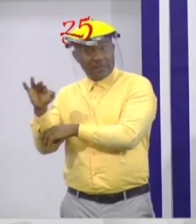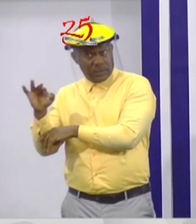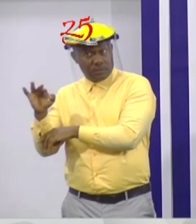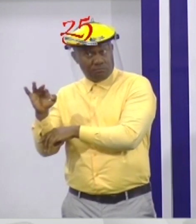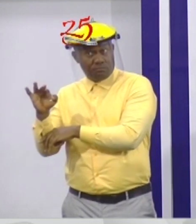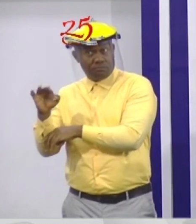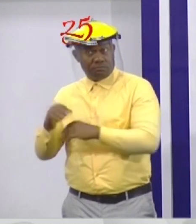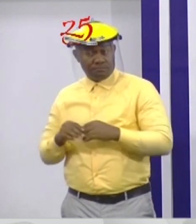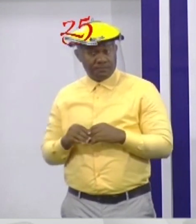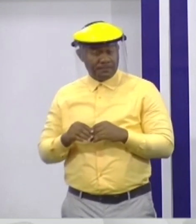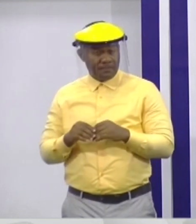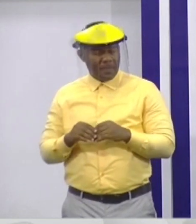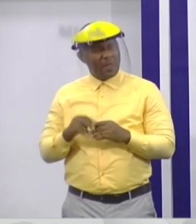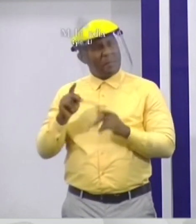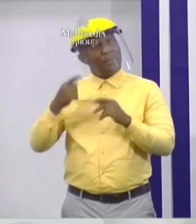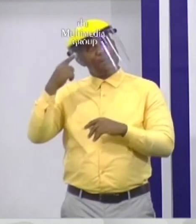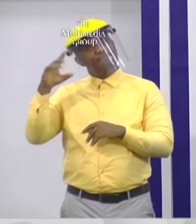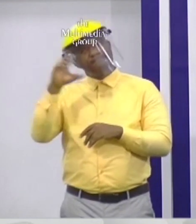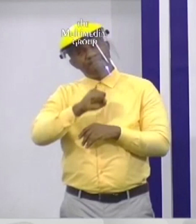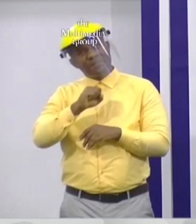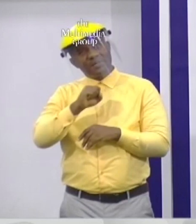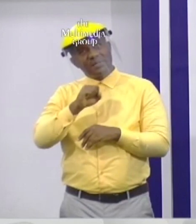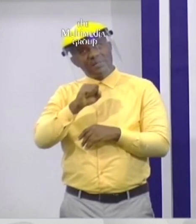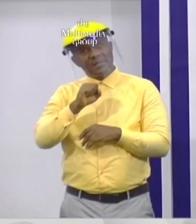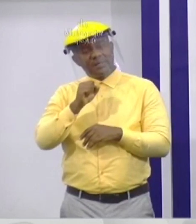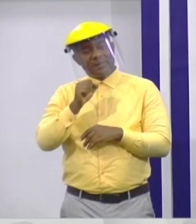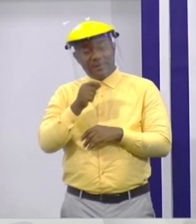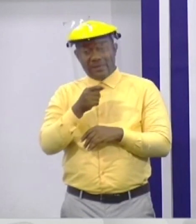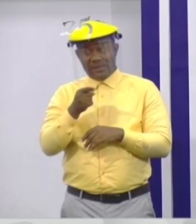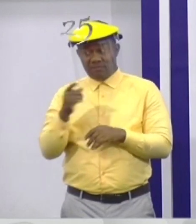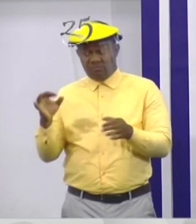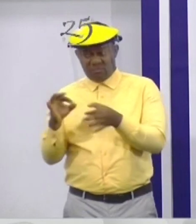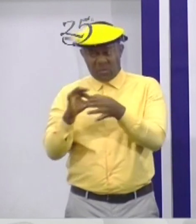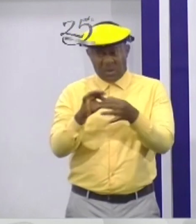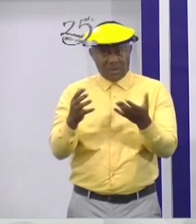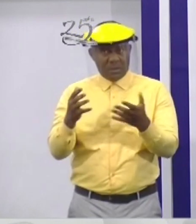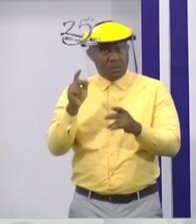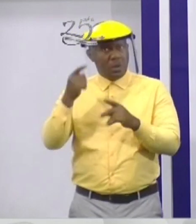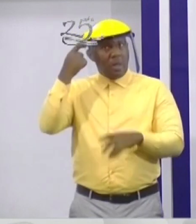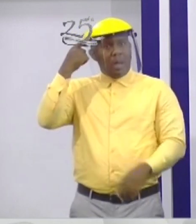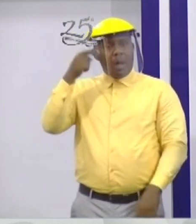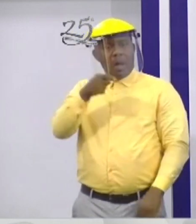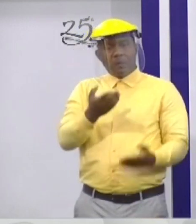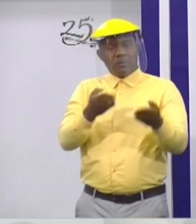indeed, the assumption is that with this association, people think that